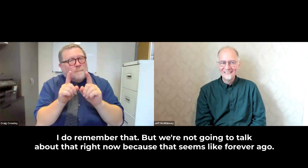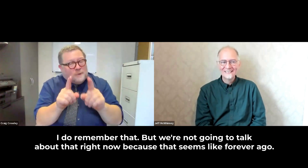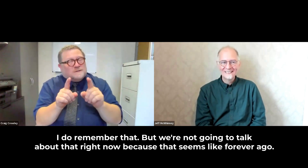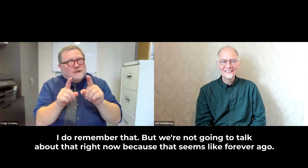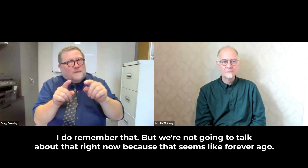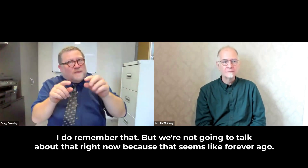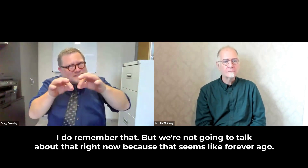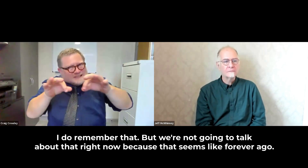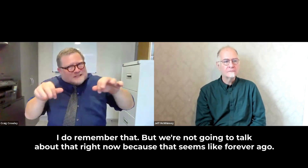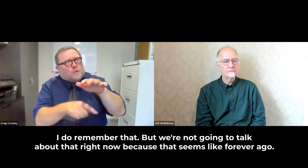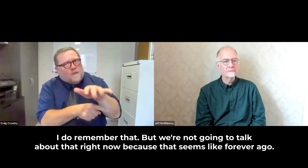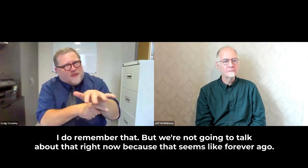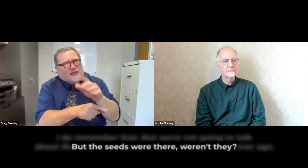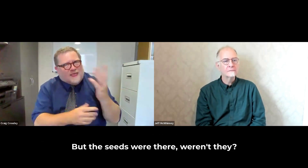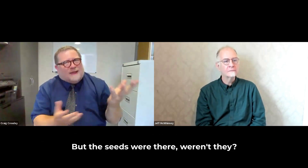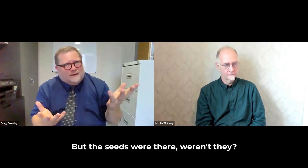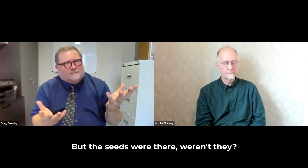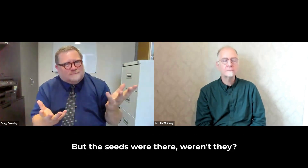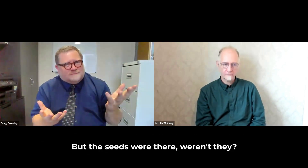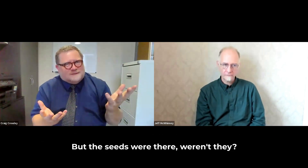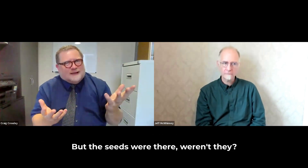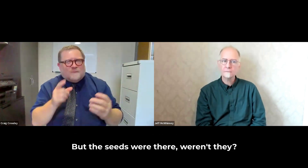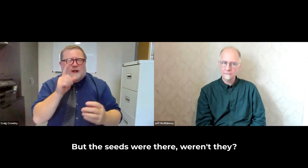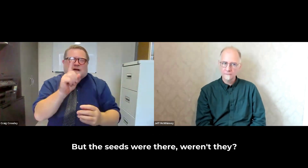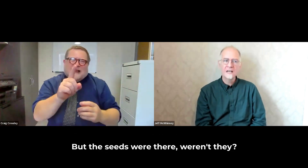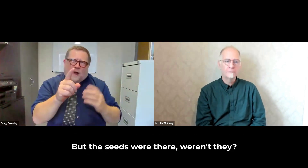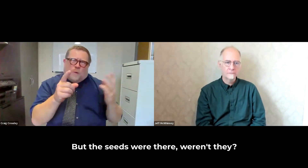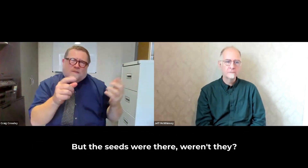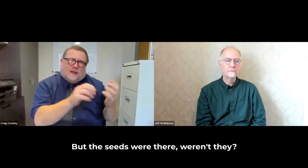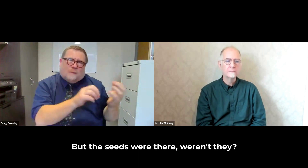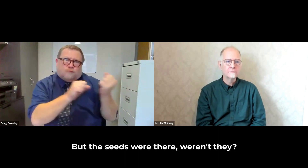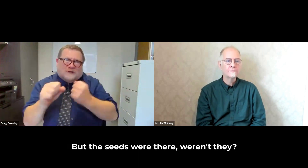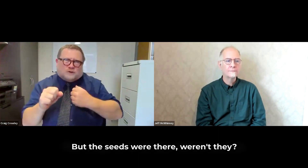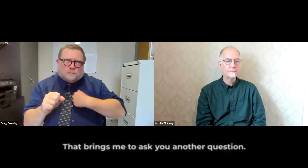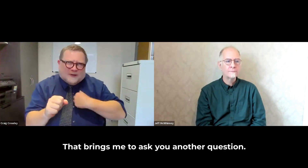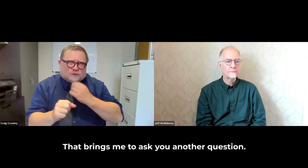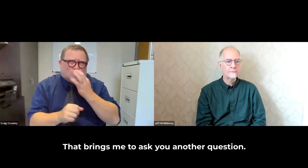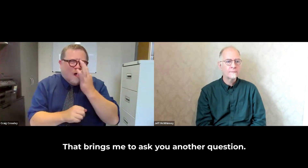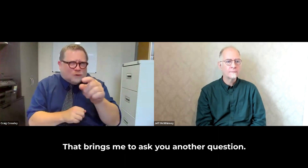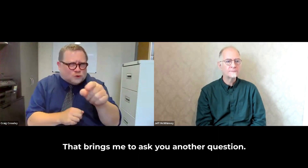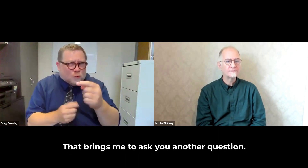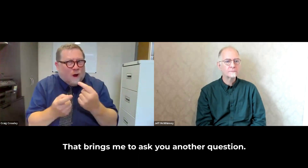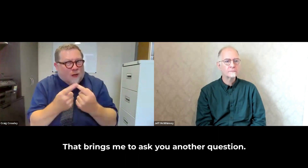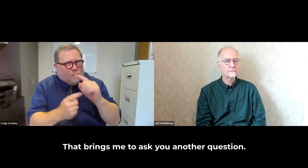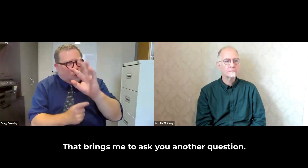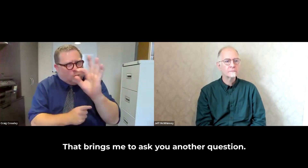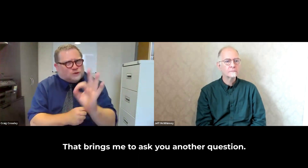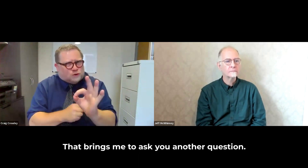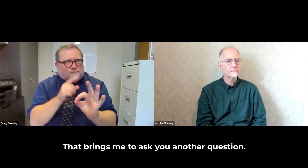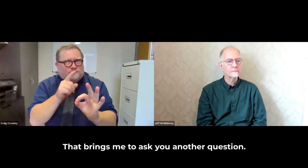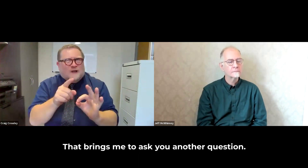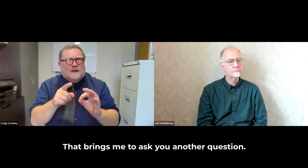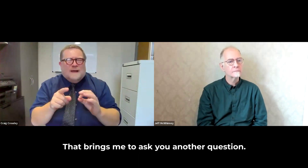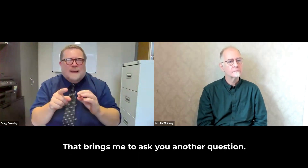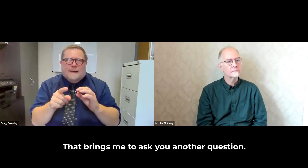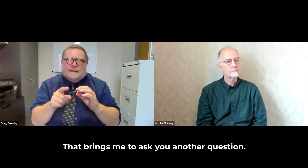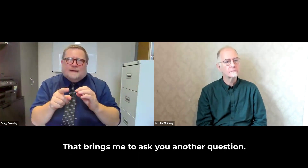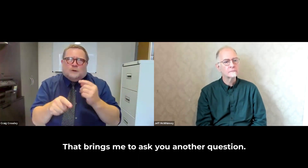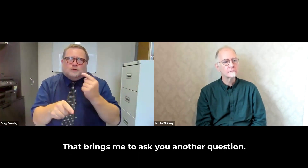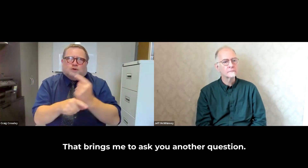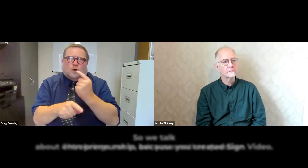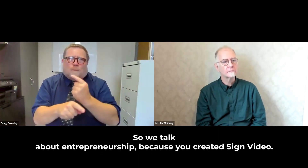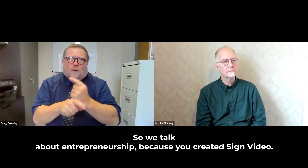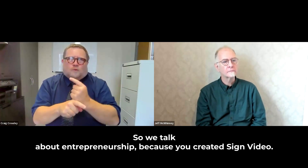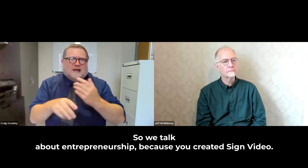that seems like forever ago. But the seeds were there, weren't they? That brings me to ask you another